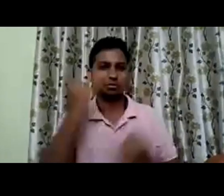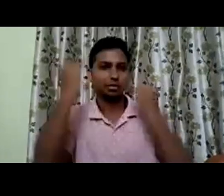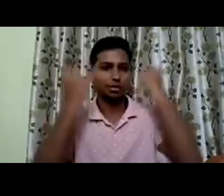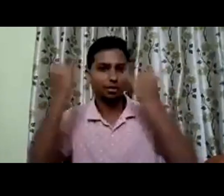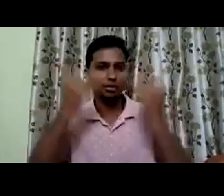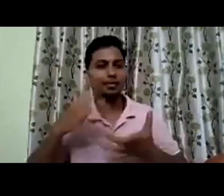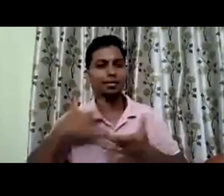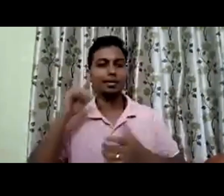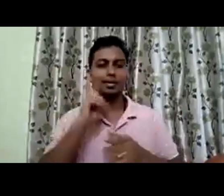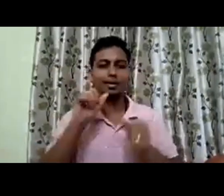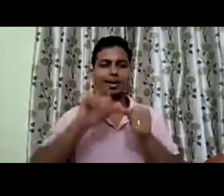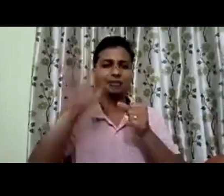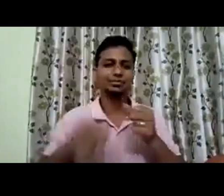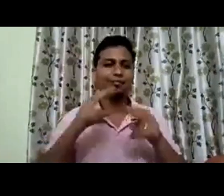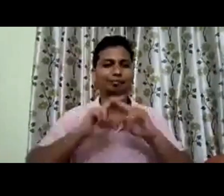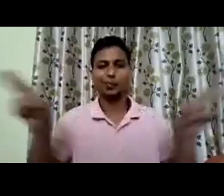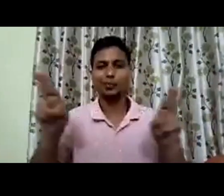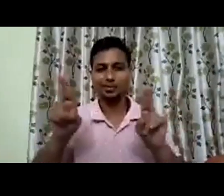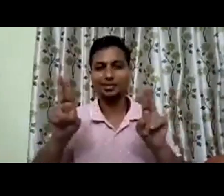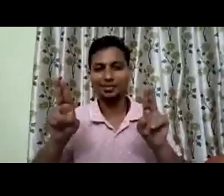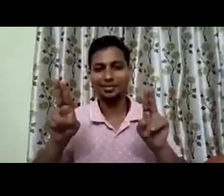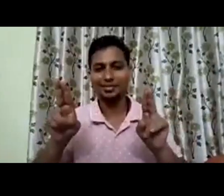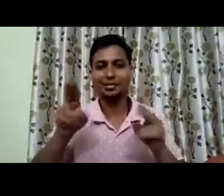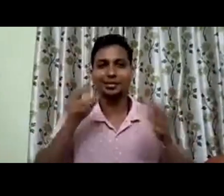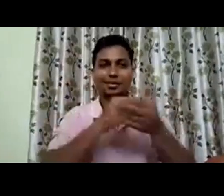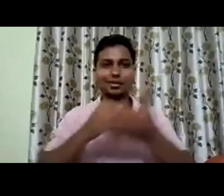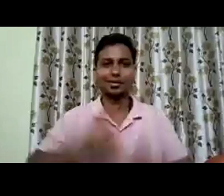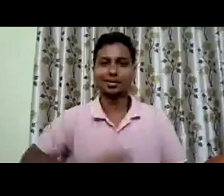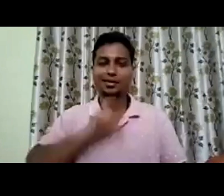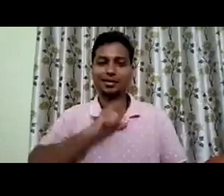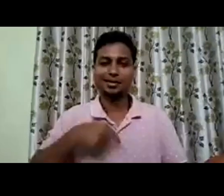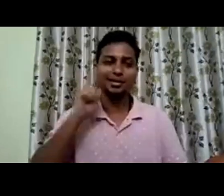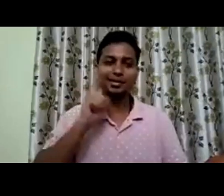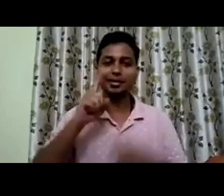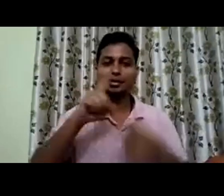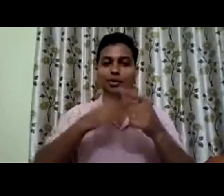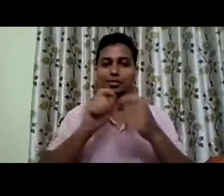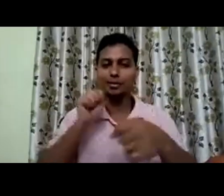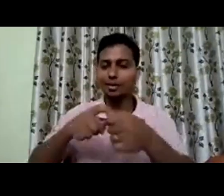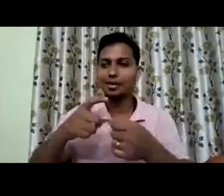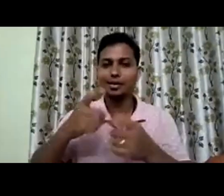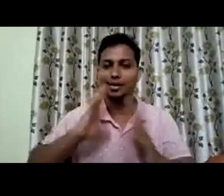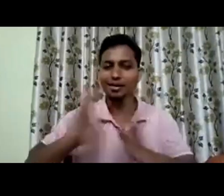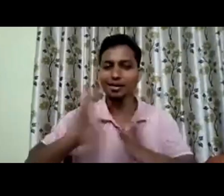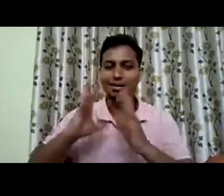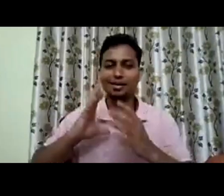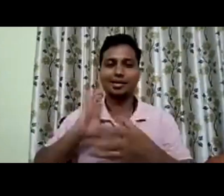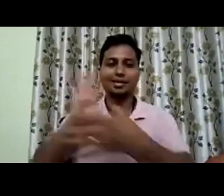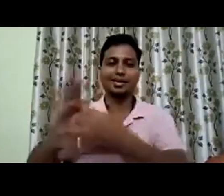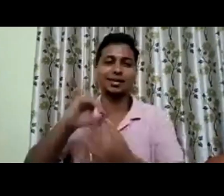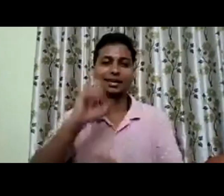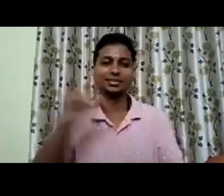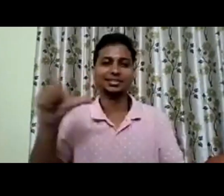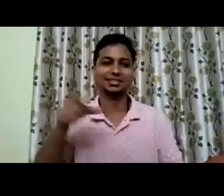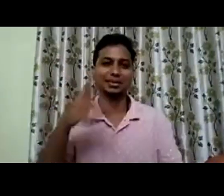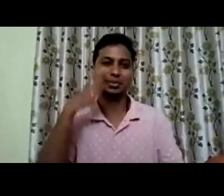in progressing, and it has been really inspiring, and it has given me a lot of confidence, even at